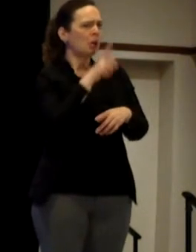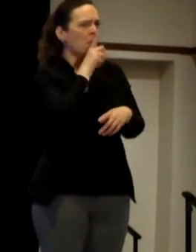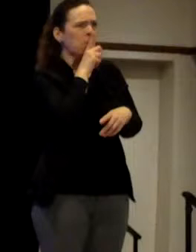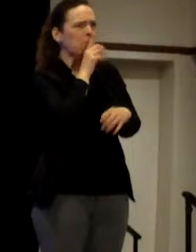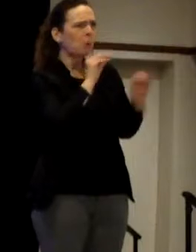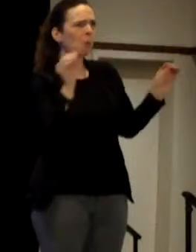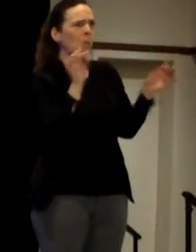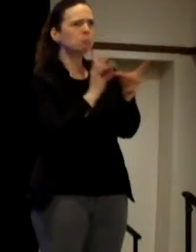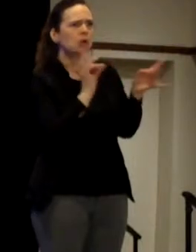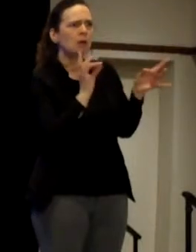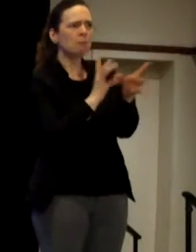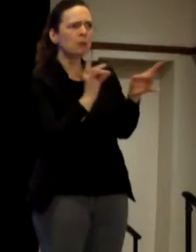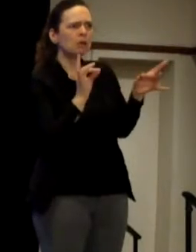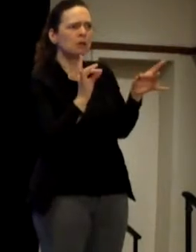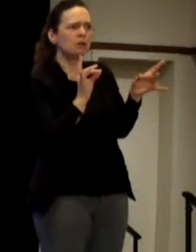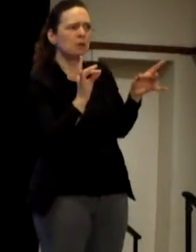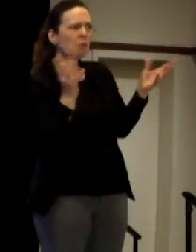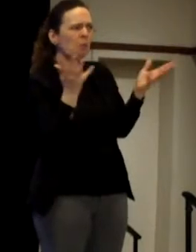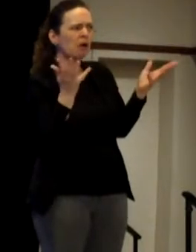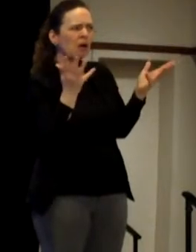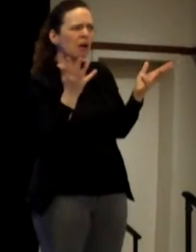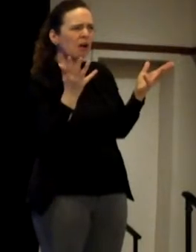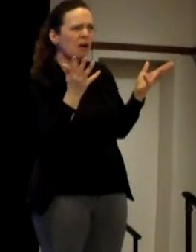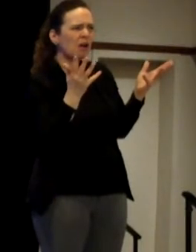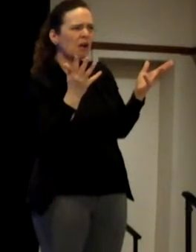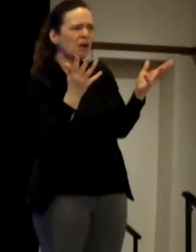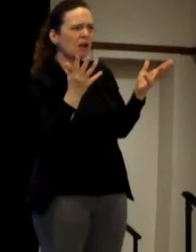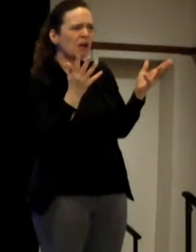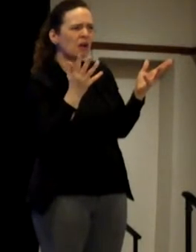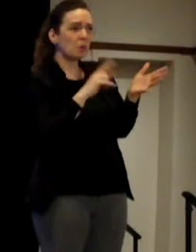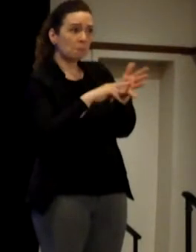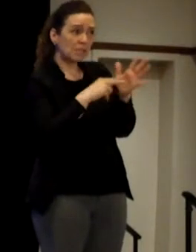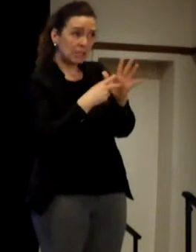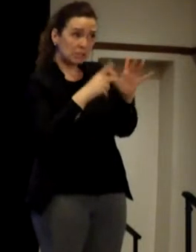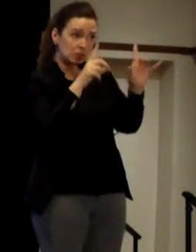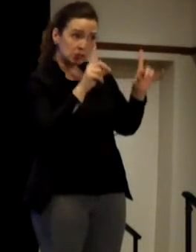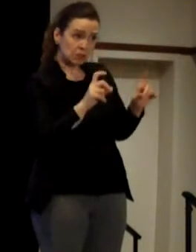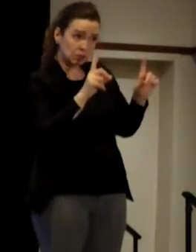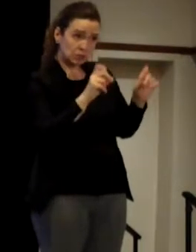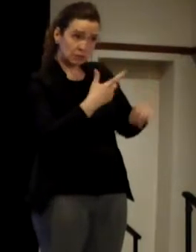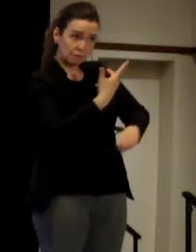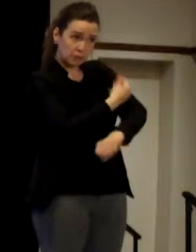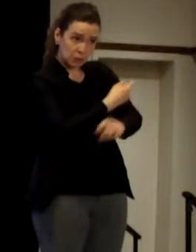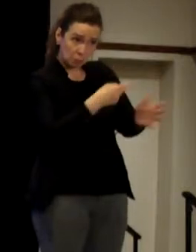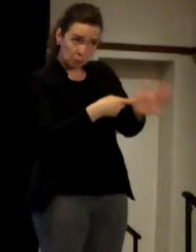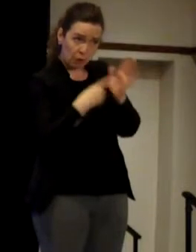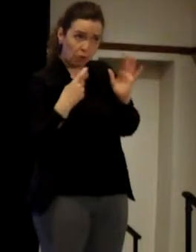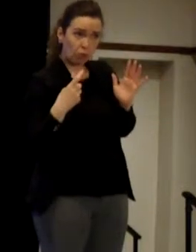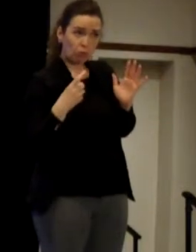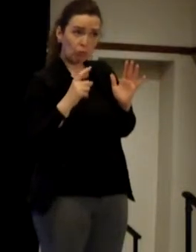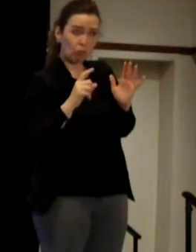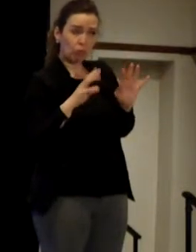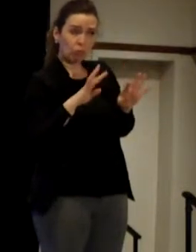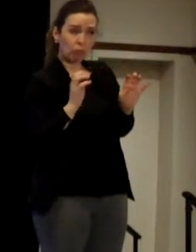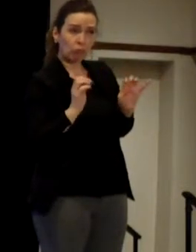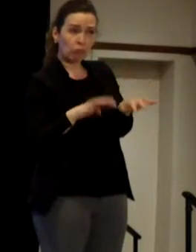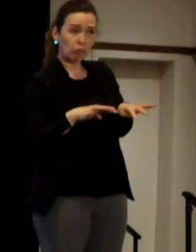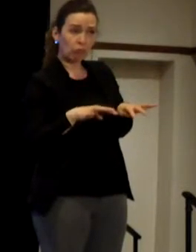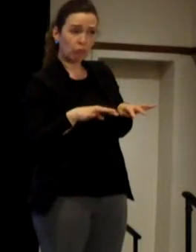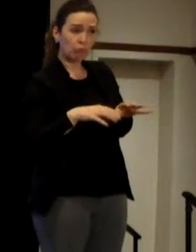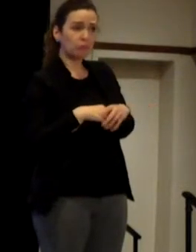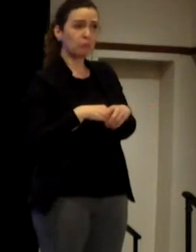to outdoor venues. Do you know if testing and vaccinations will be required at the amphitheater? We haven't seen any. My understanding was it's either or, which it makes